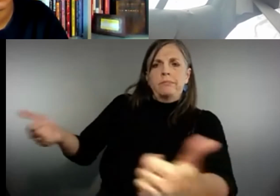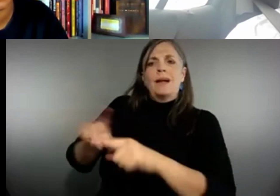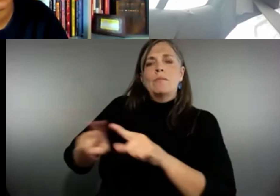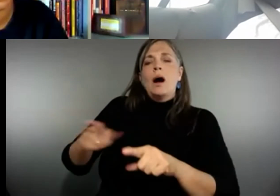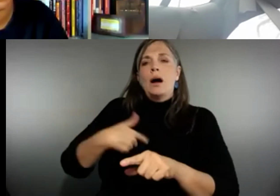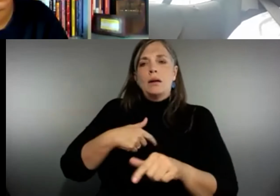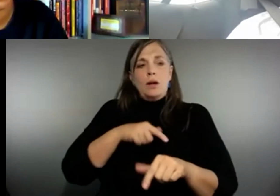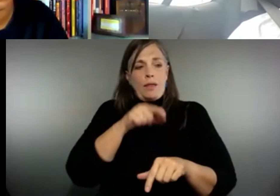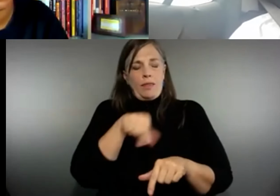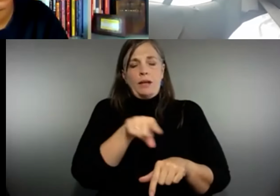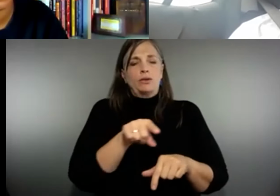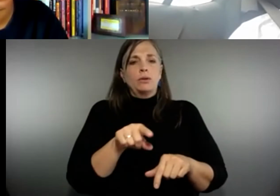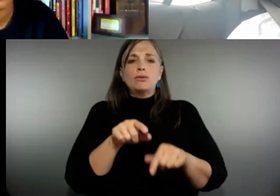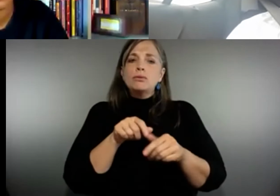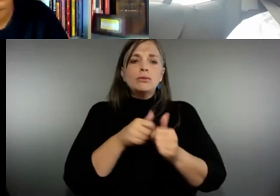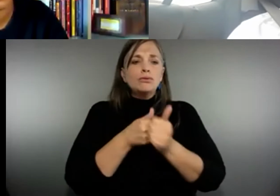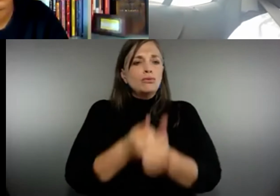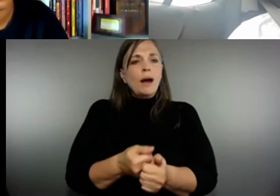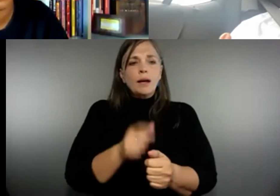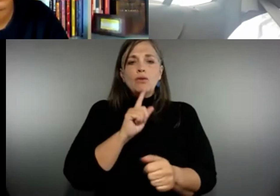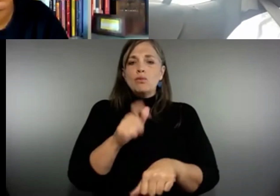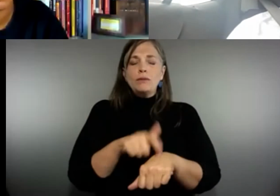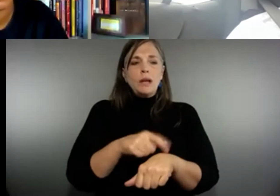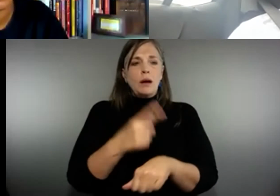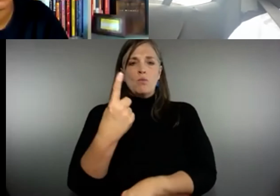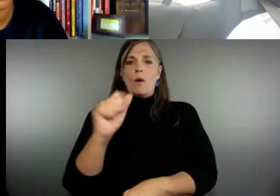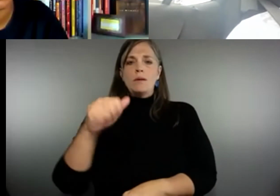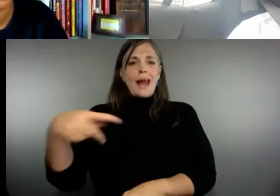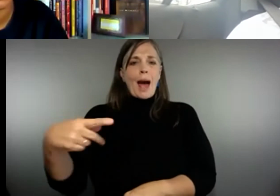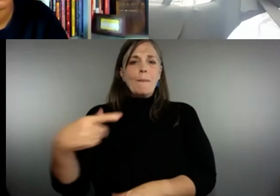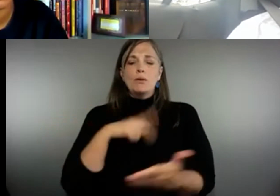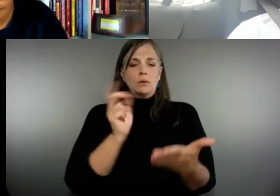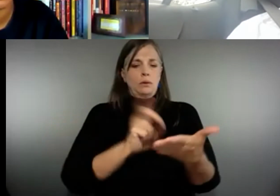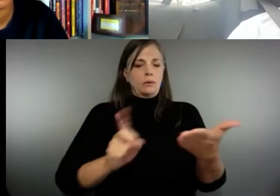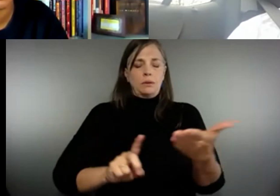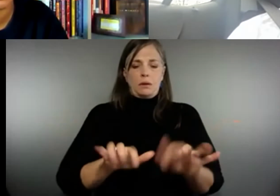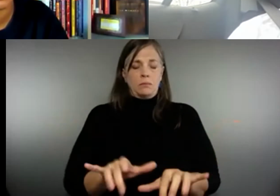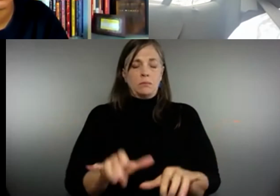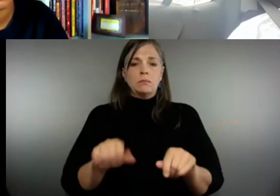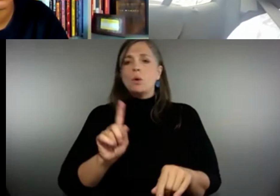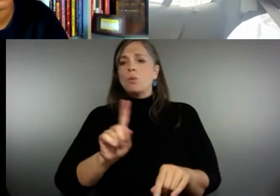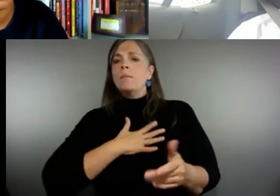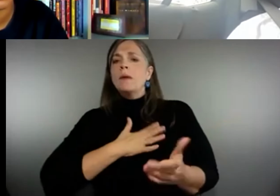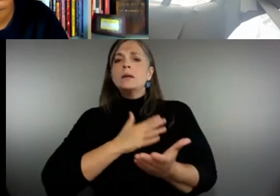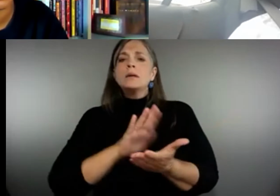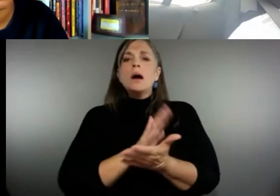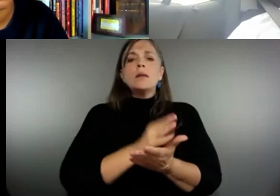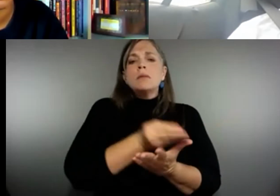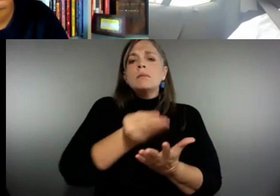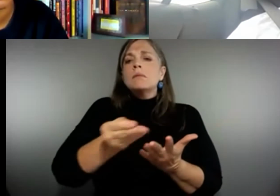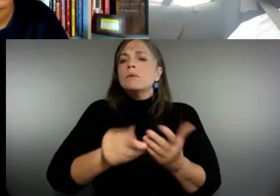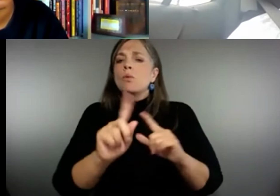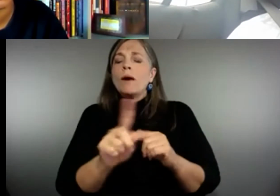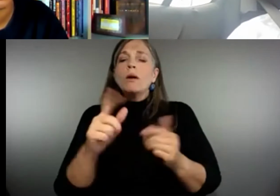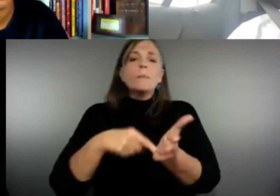one app that we can design where you will see exactly uh where your documents are located when the payment is